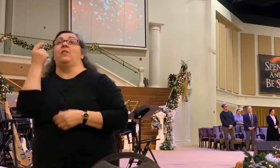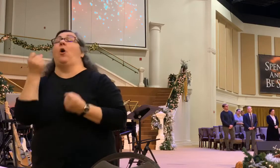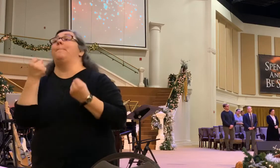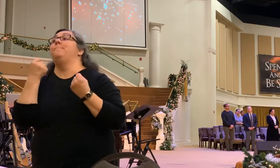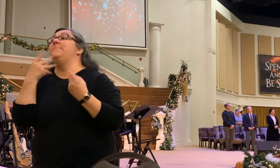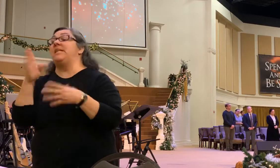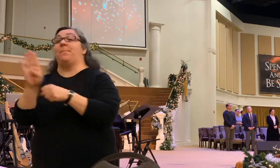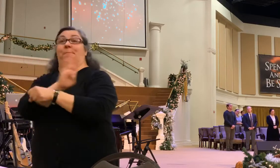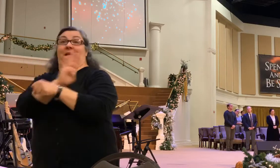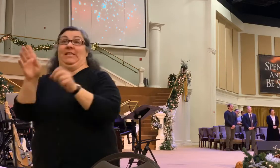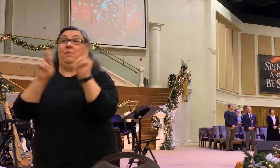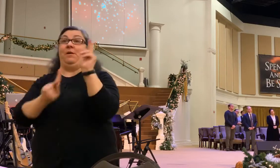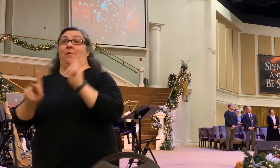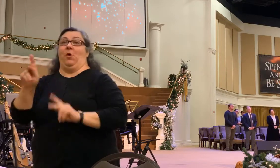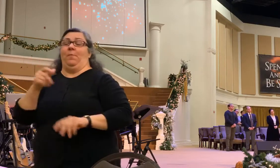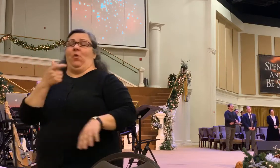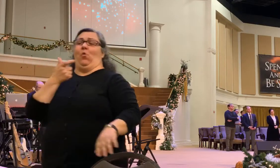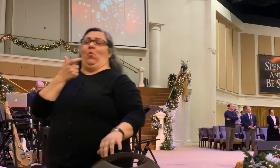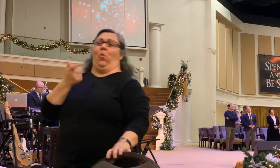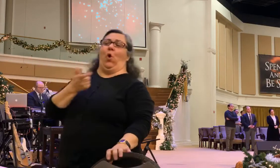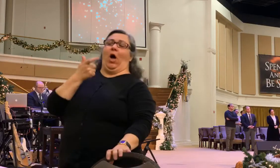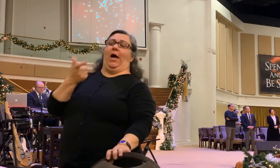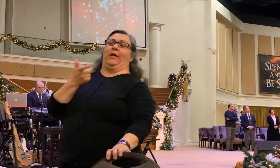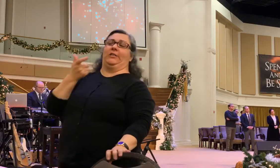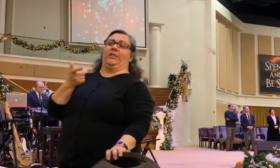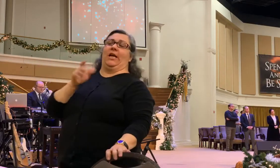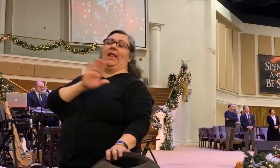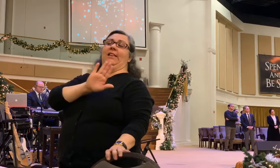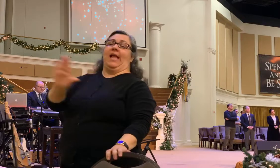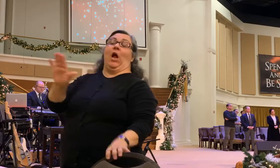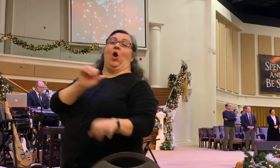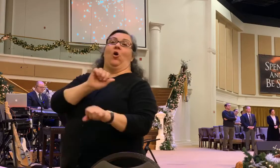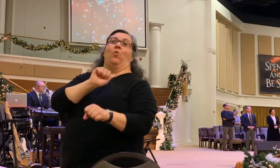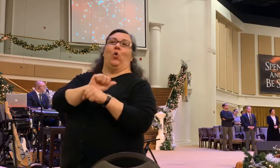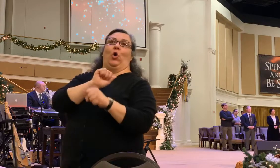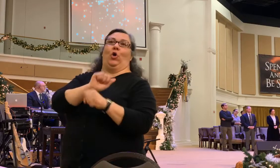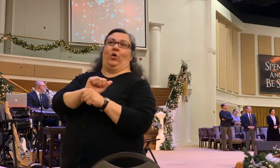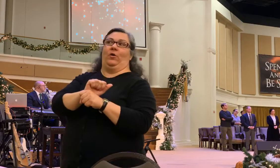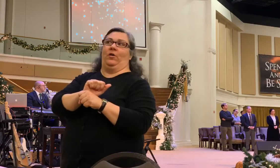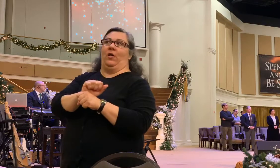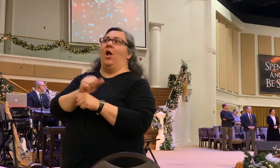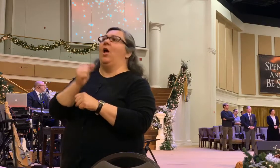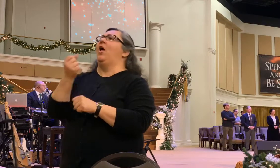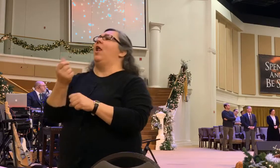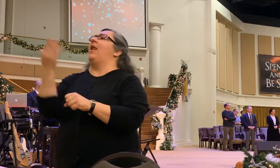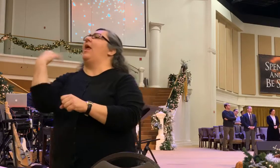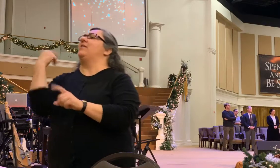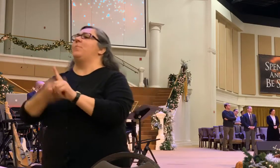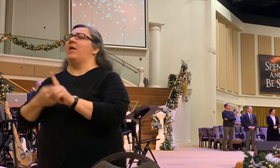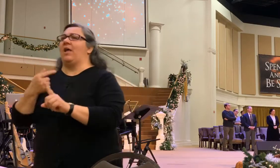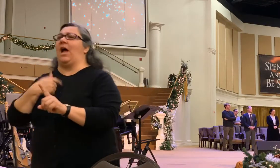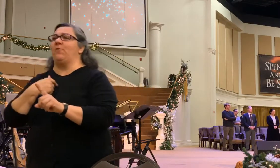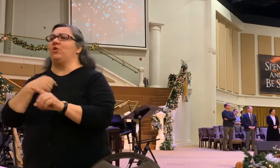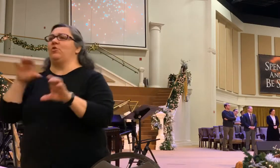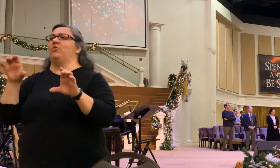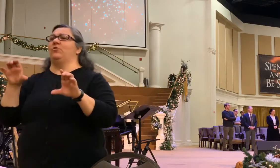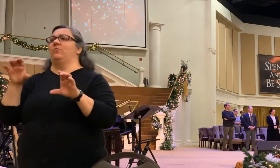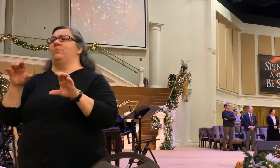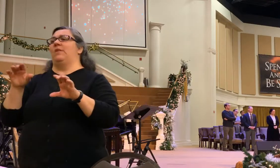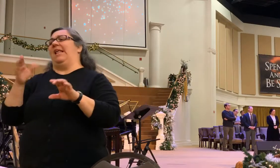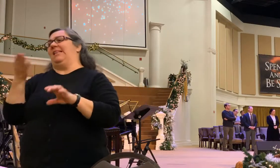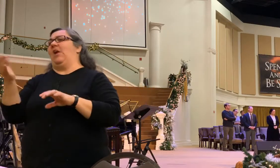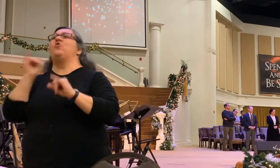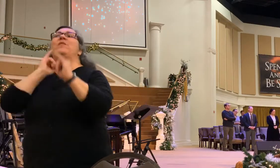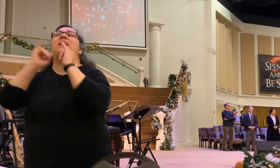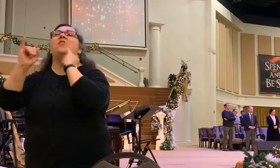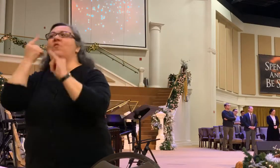business people that have watched the effort of this couple. I was there 30 days ago doing interviews for my doctoral program. And